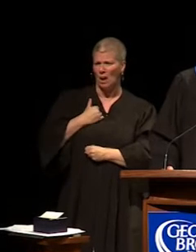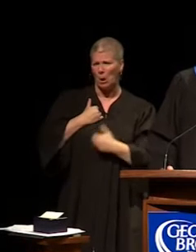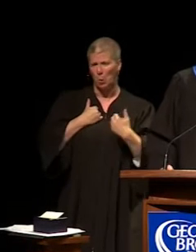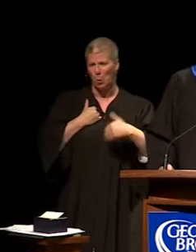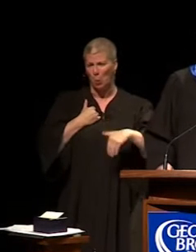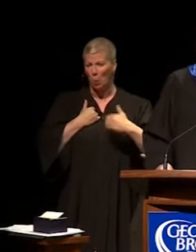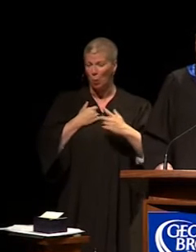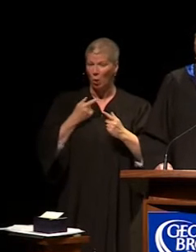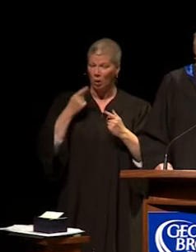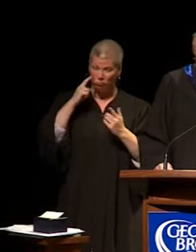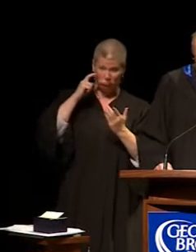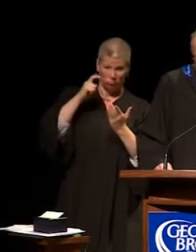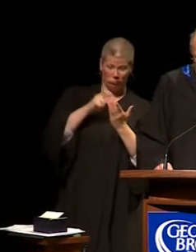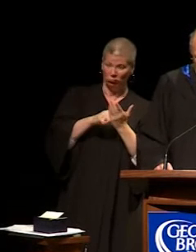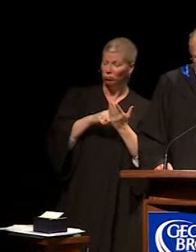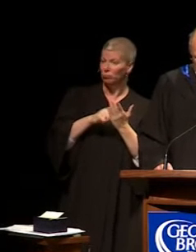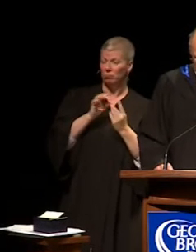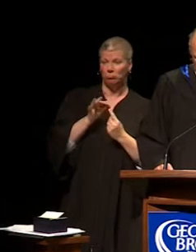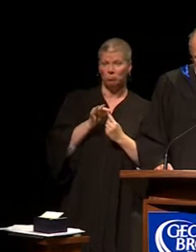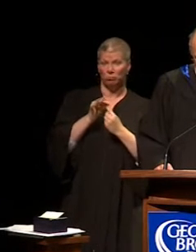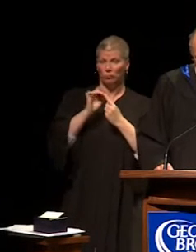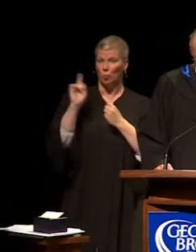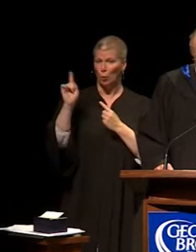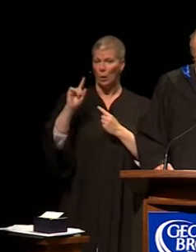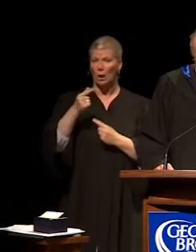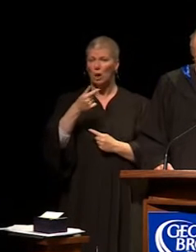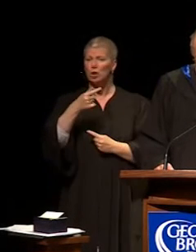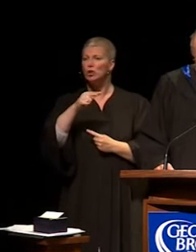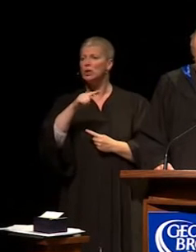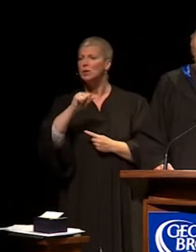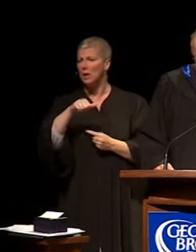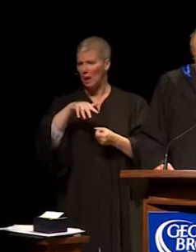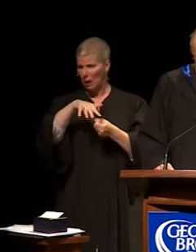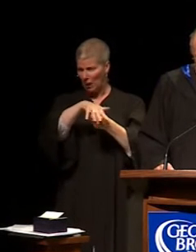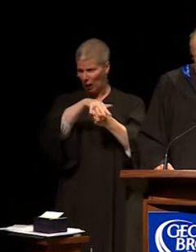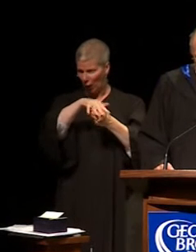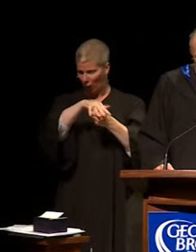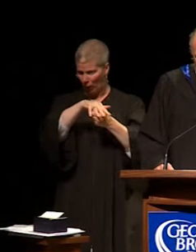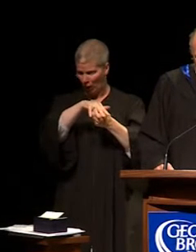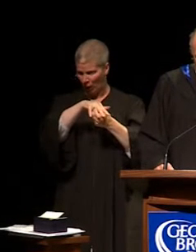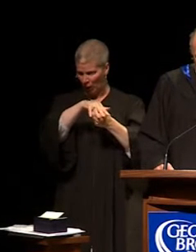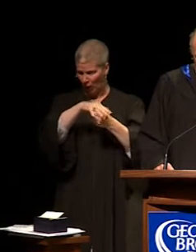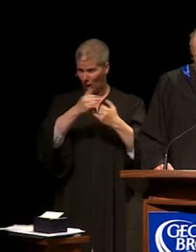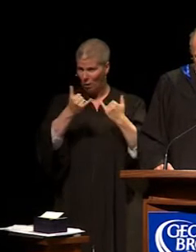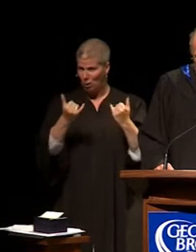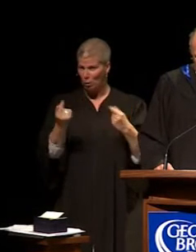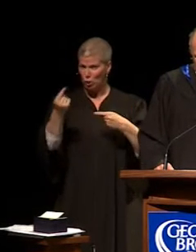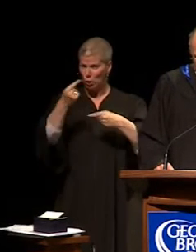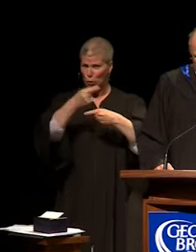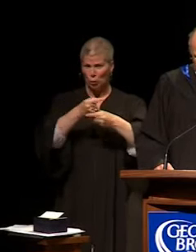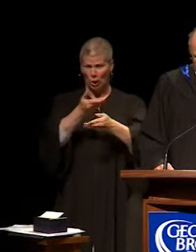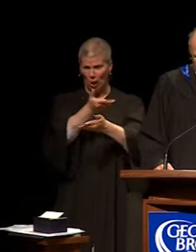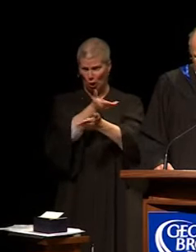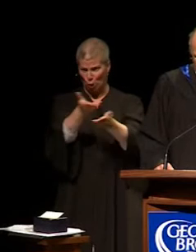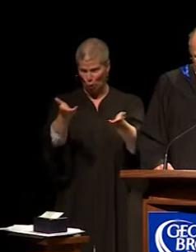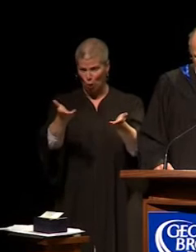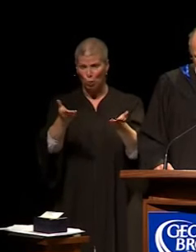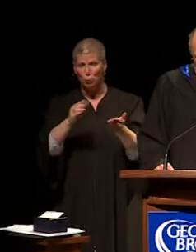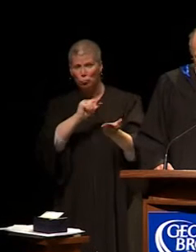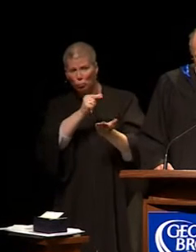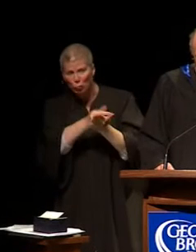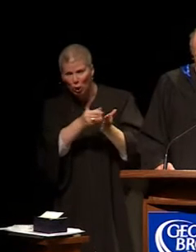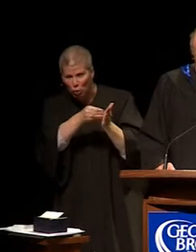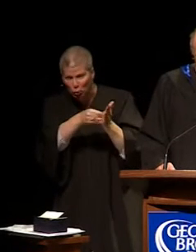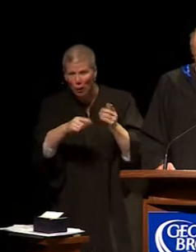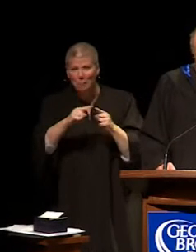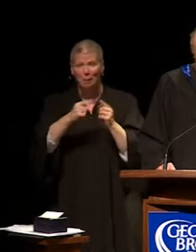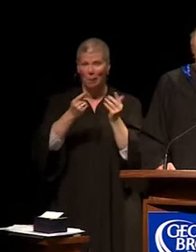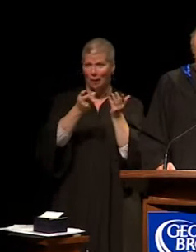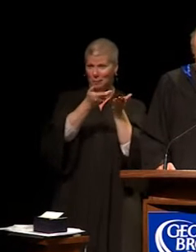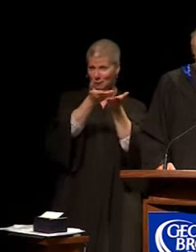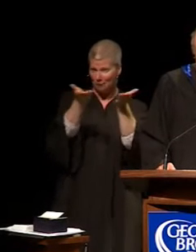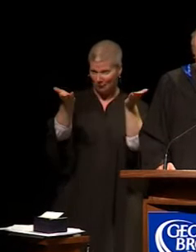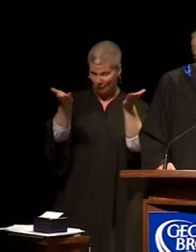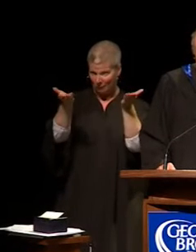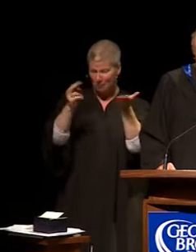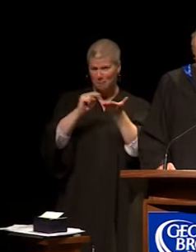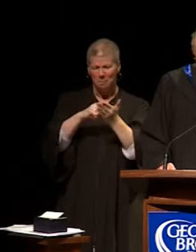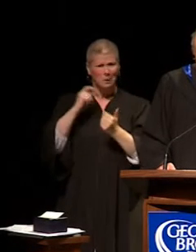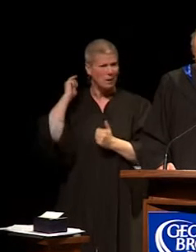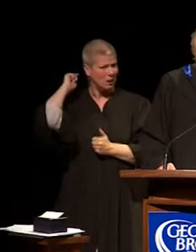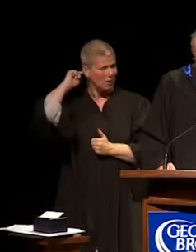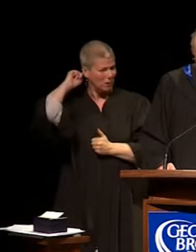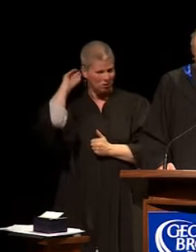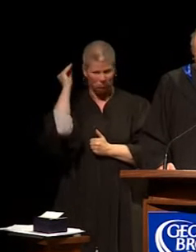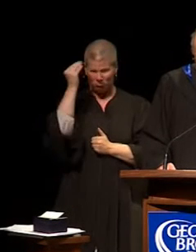GTA. So the question that many graduates and the rest of you in attendance most likely want to ask